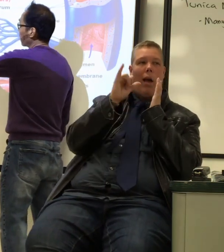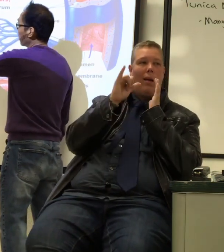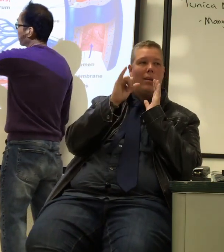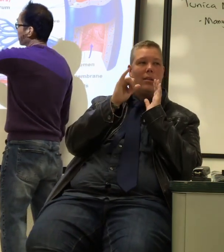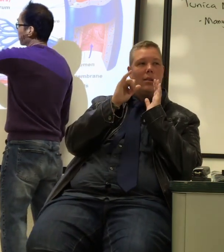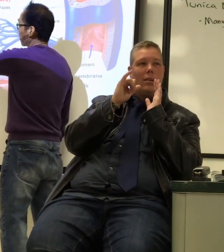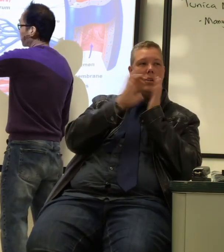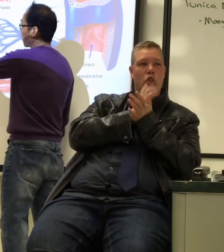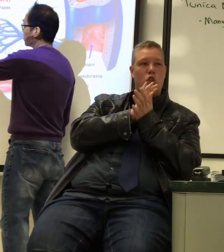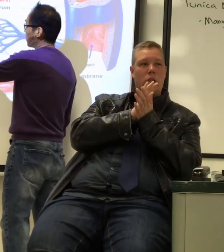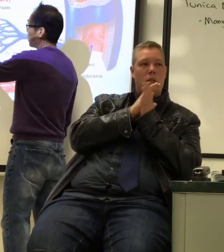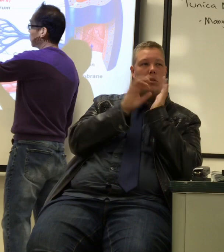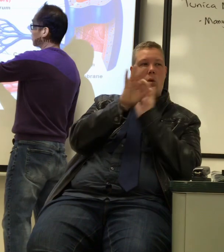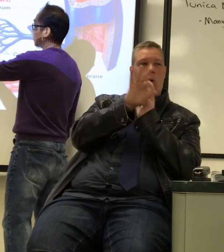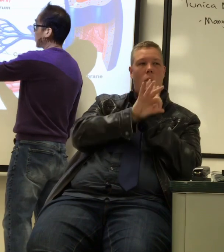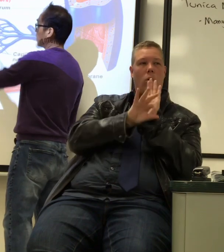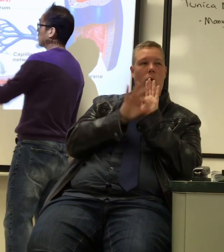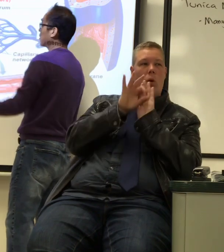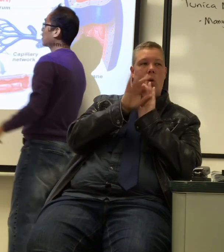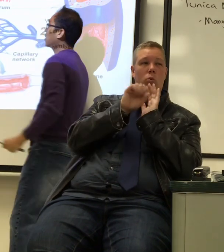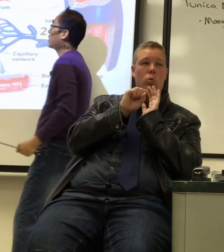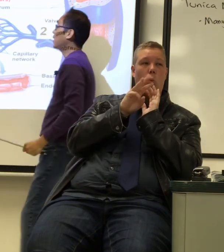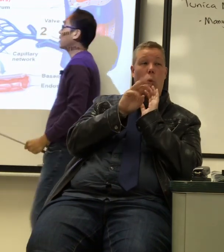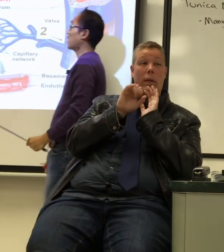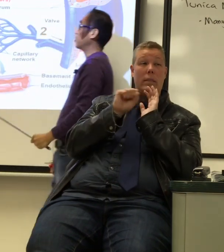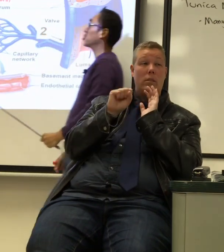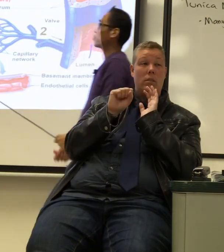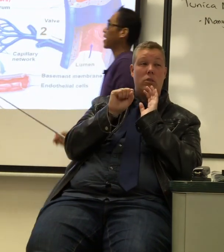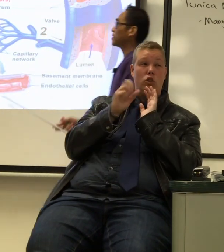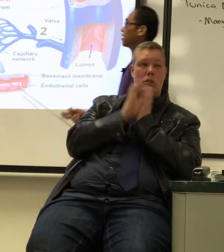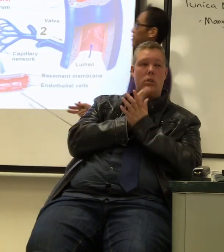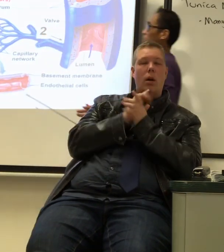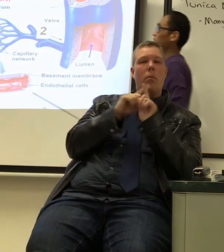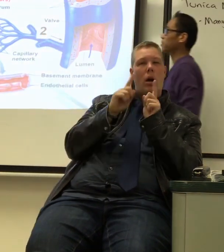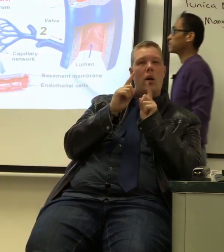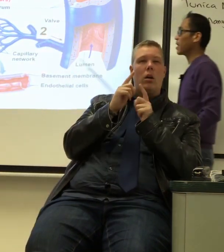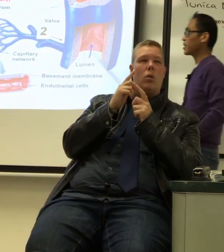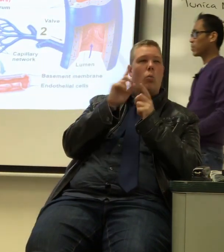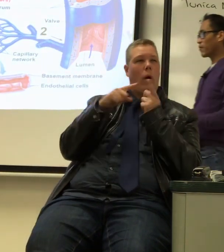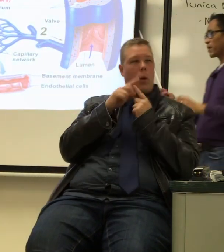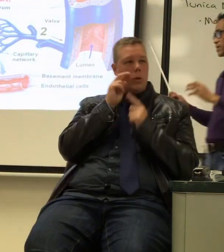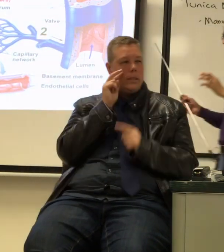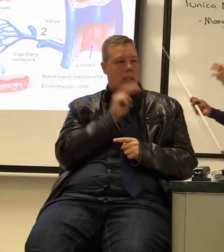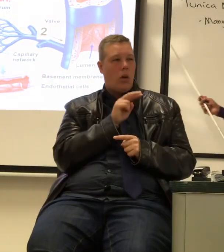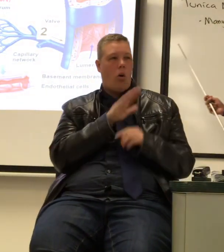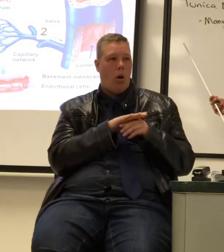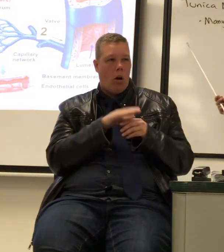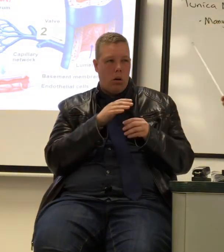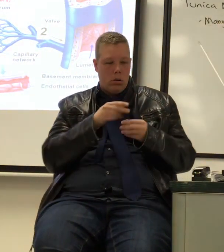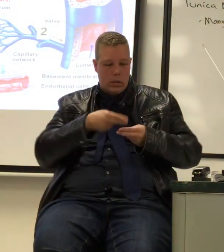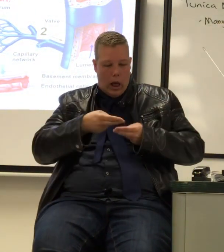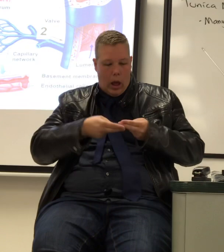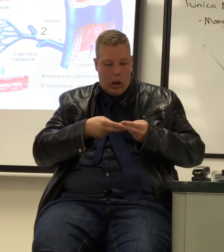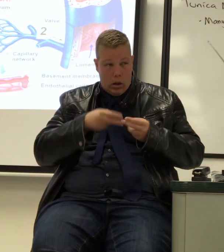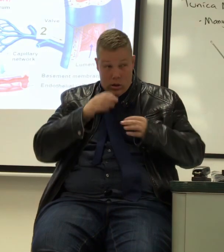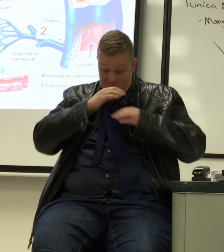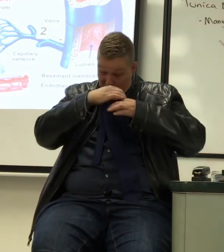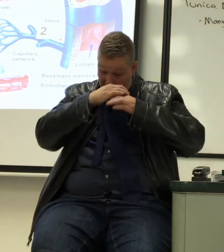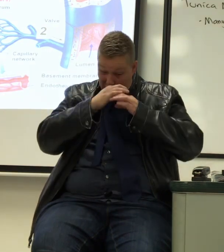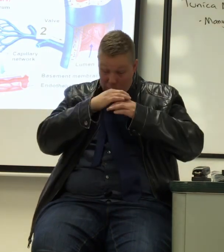okay. Doesn't look like that to me on the slide, but usually when I see it on histology slides, whenever I see black,